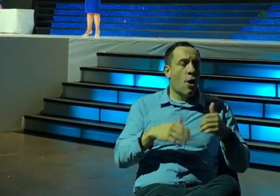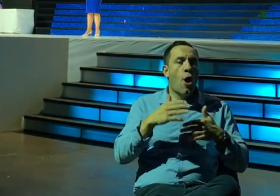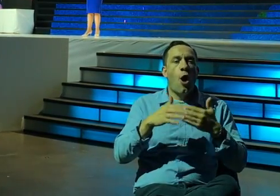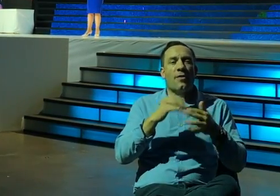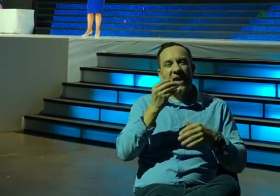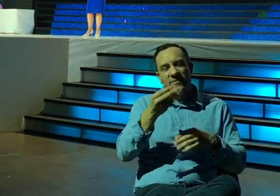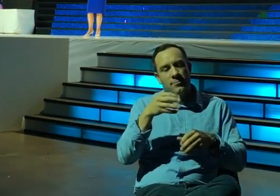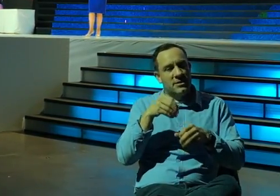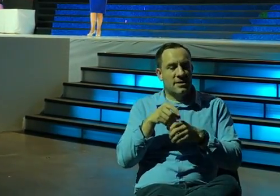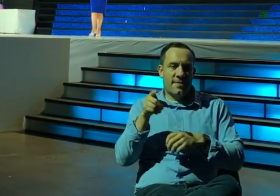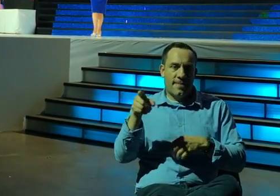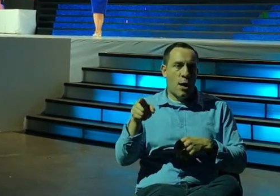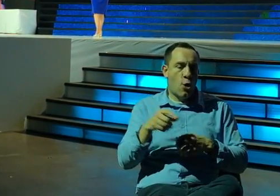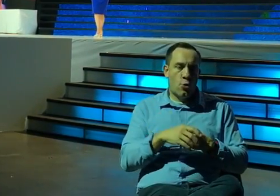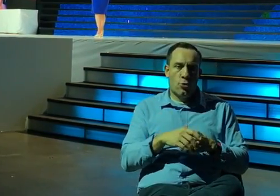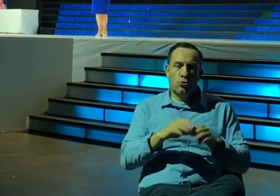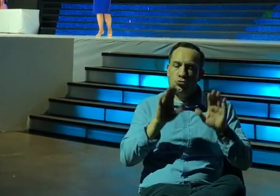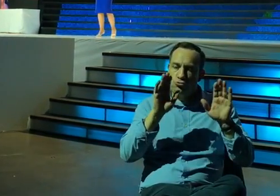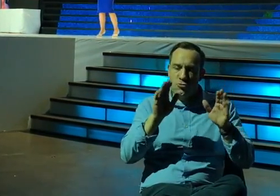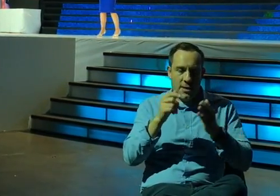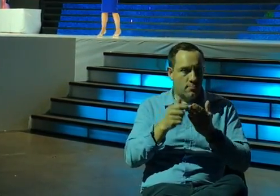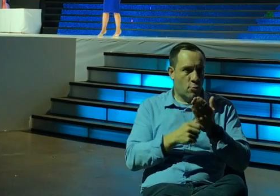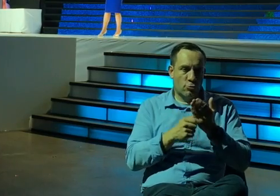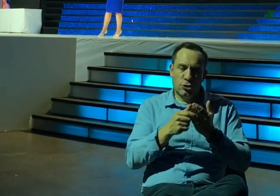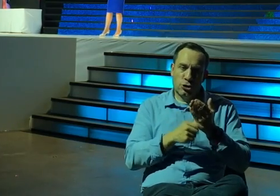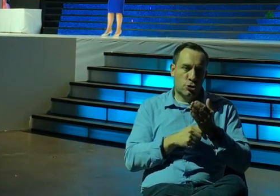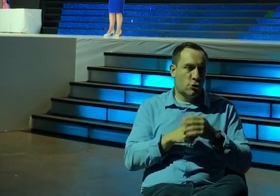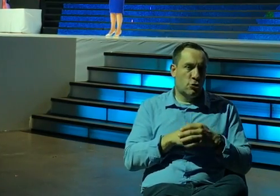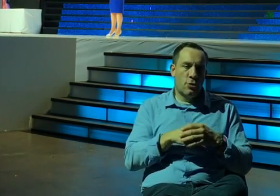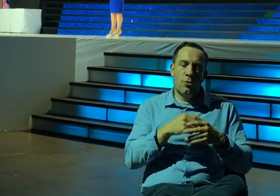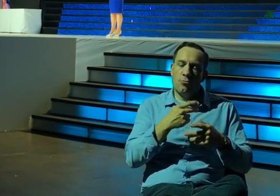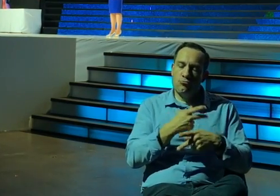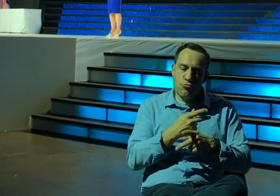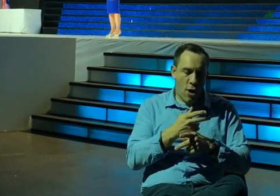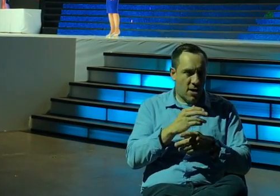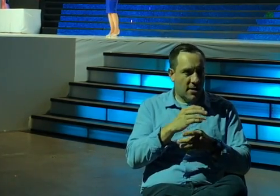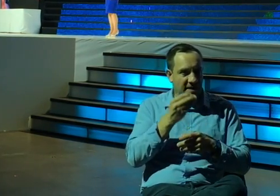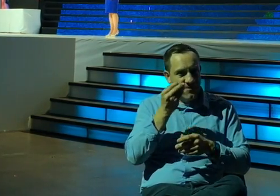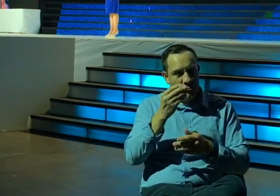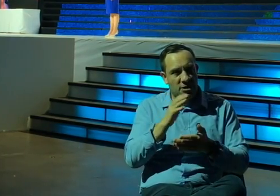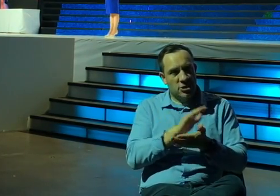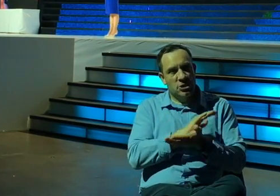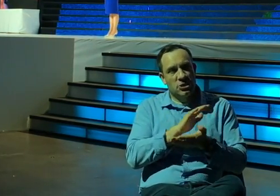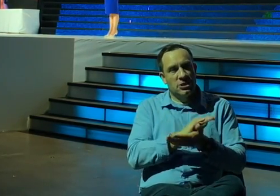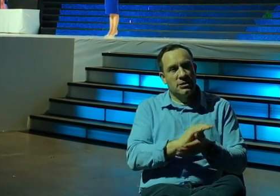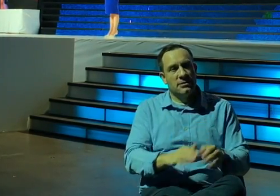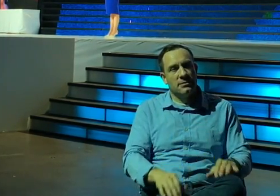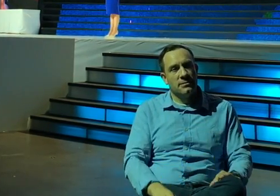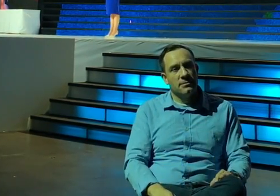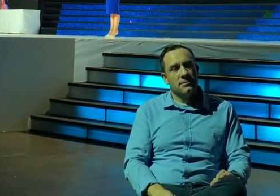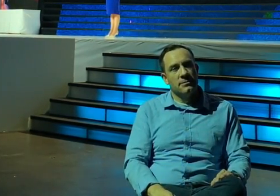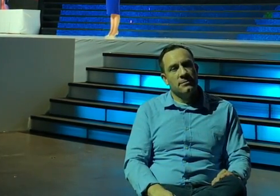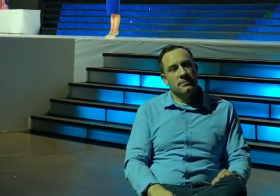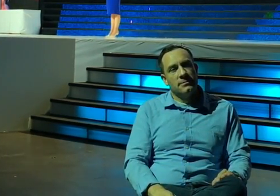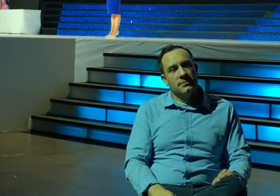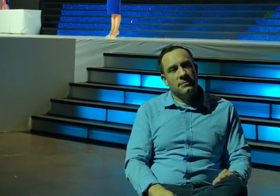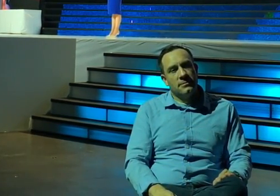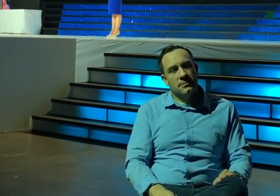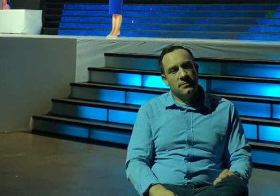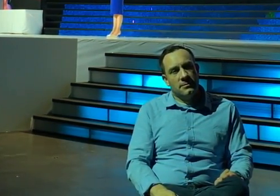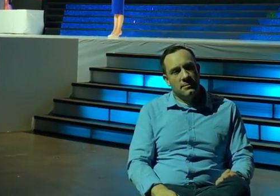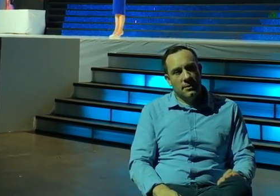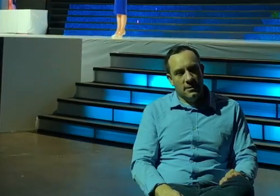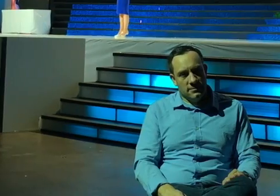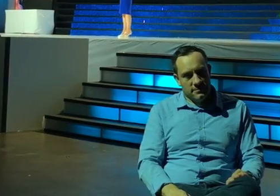is in there. Incredible brochure, product information sheets, you name it. By the way, in our